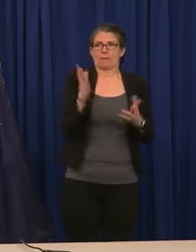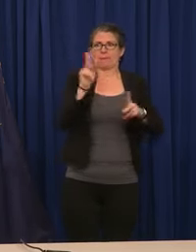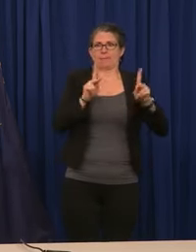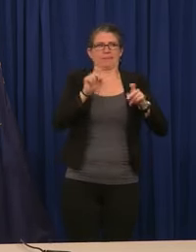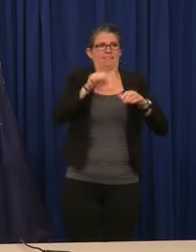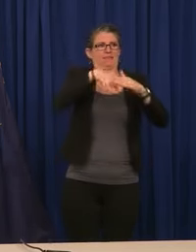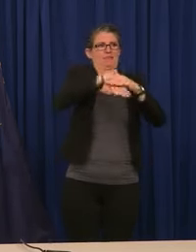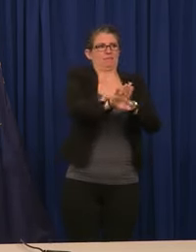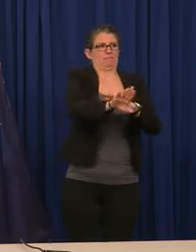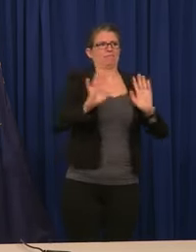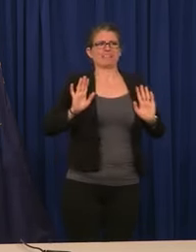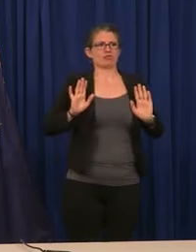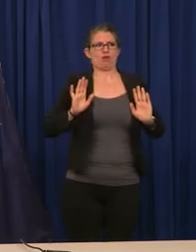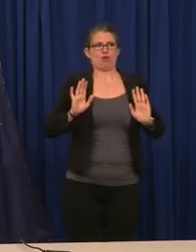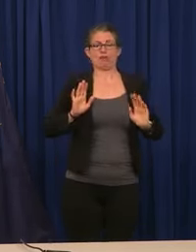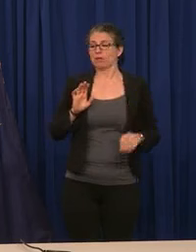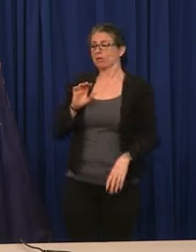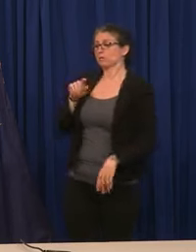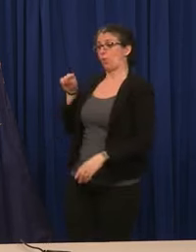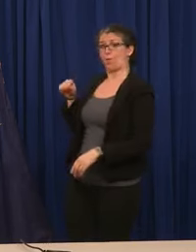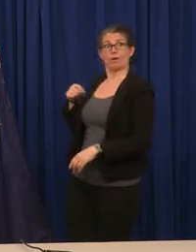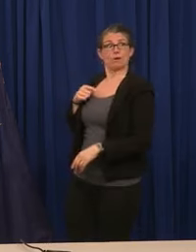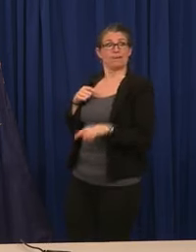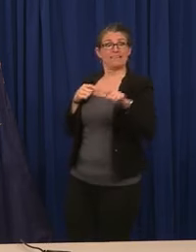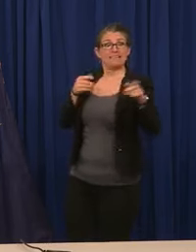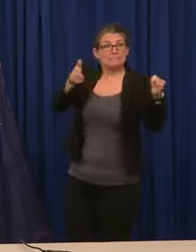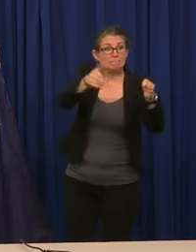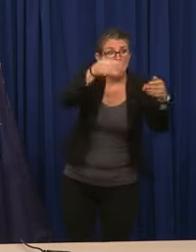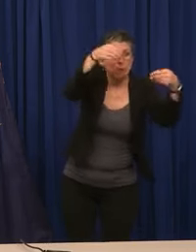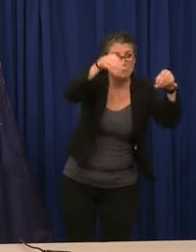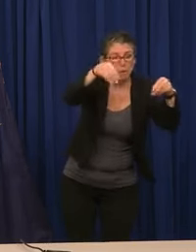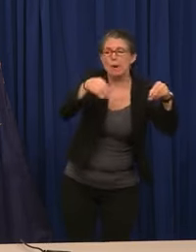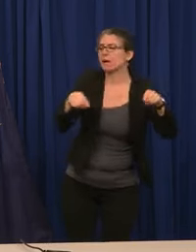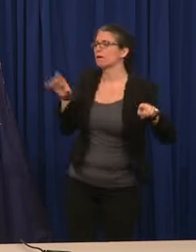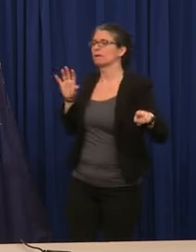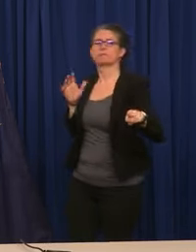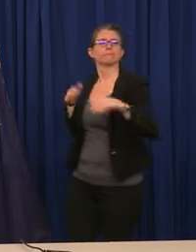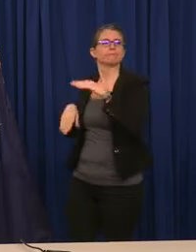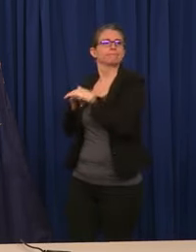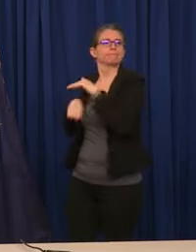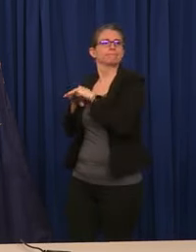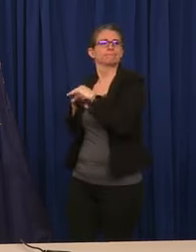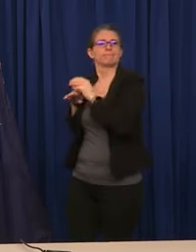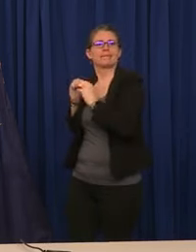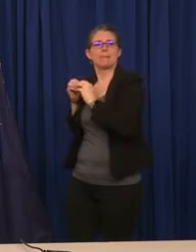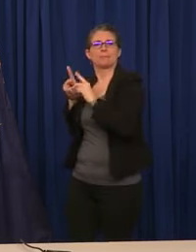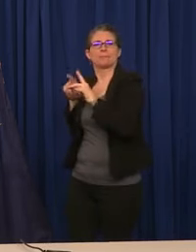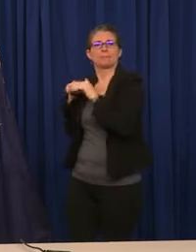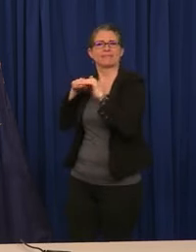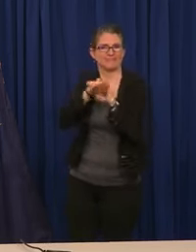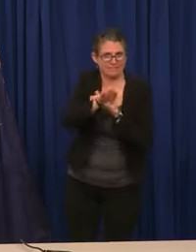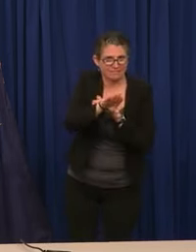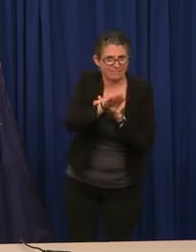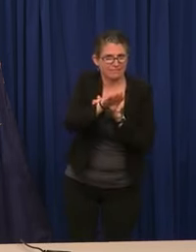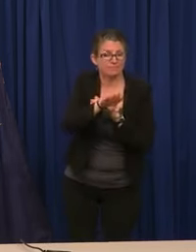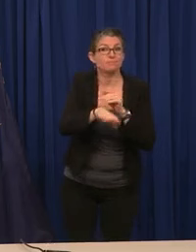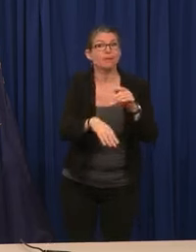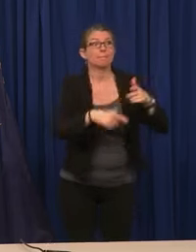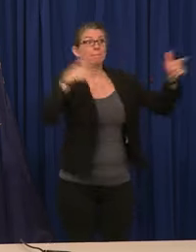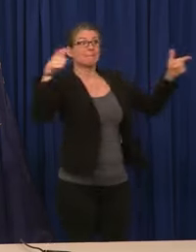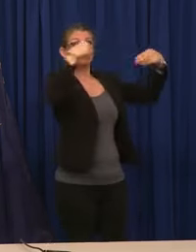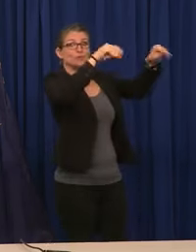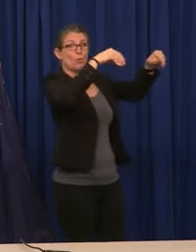the minimum amount of density needed, as well as balancing the need for individuals to not congregate